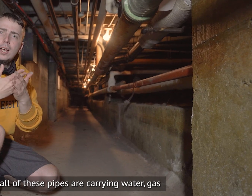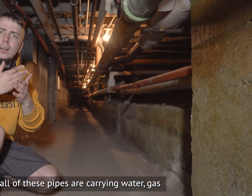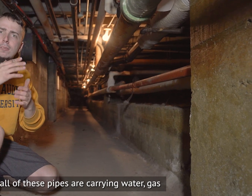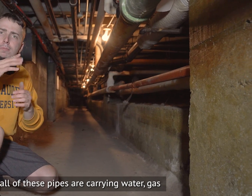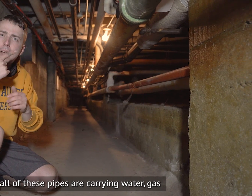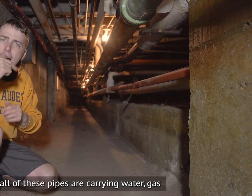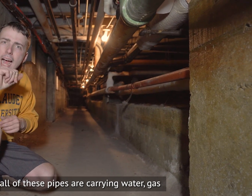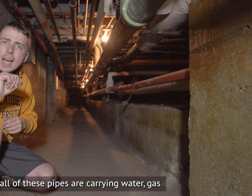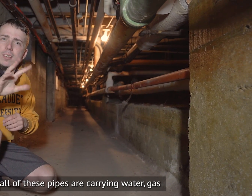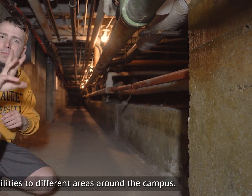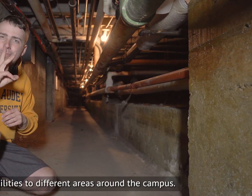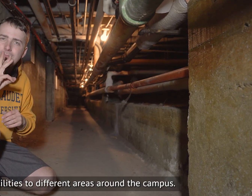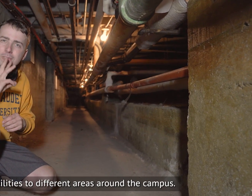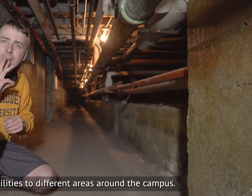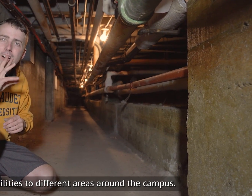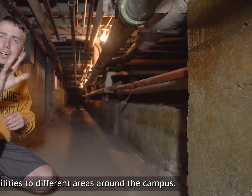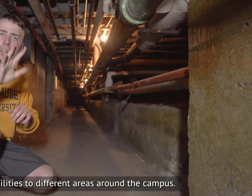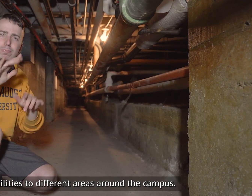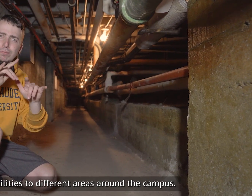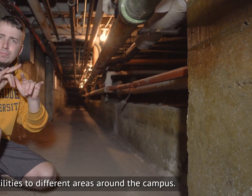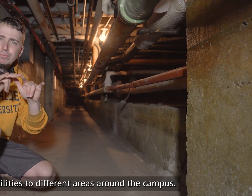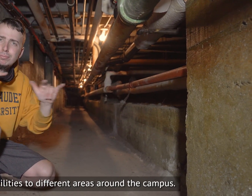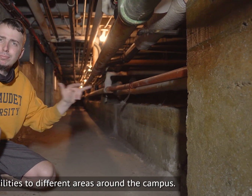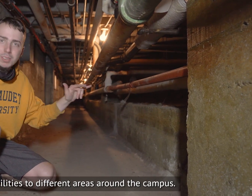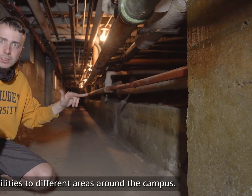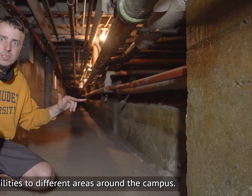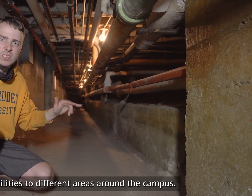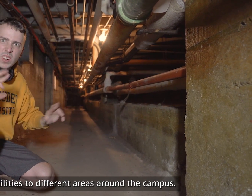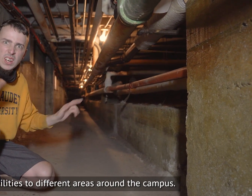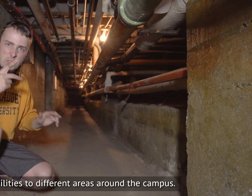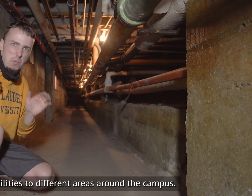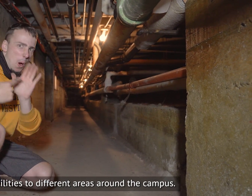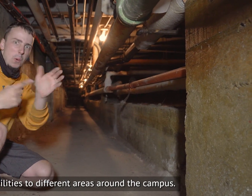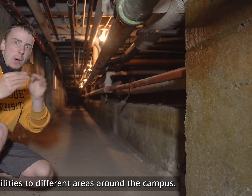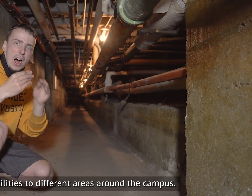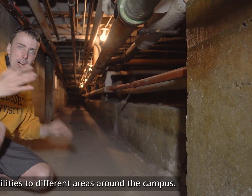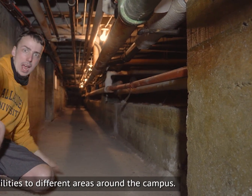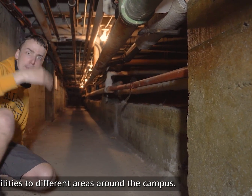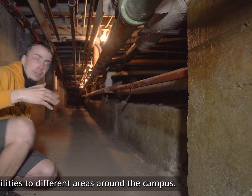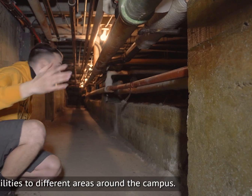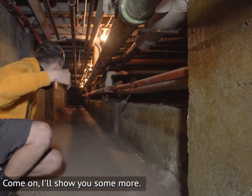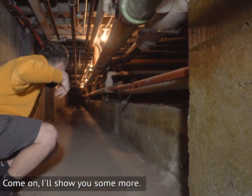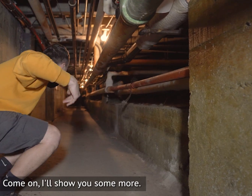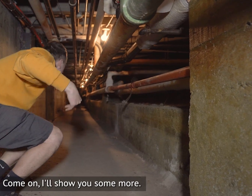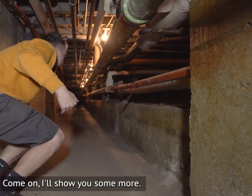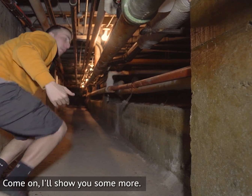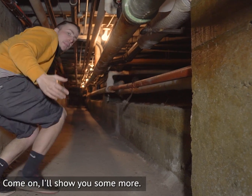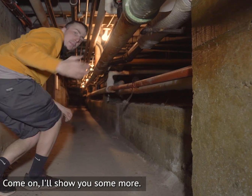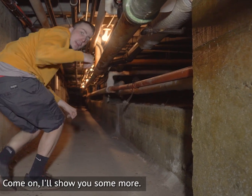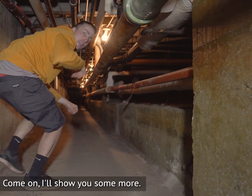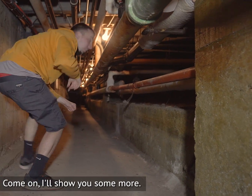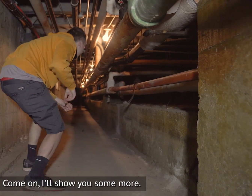are carrying water, gas, and other utilities to different areas around campus. Come on, I'll show you some more.